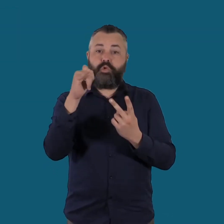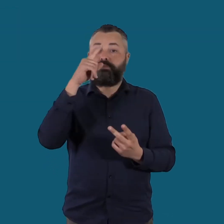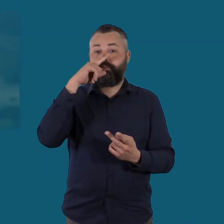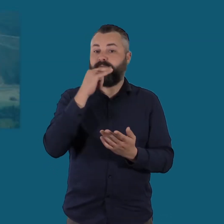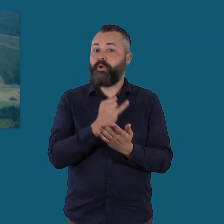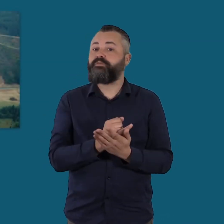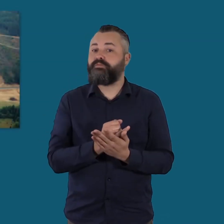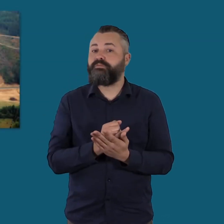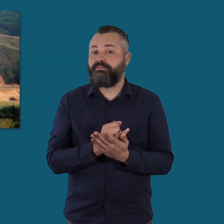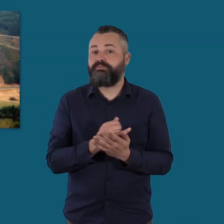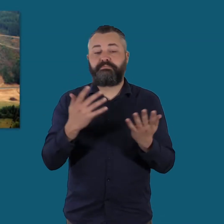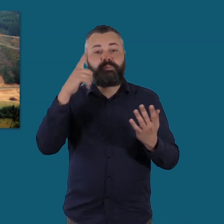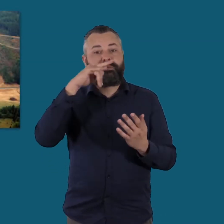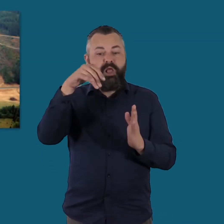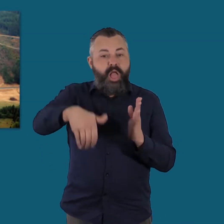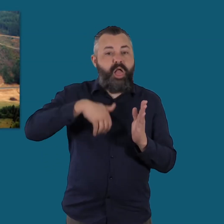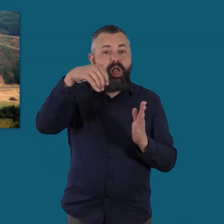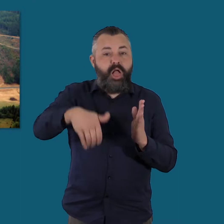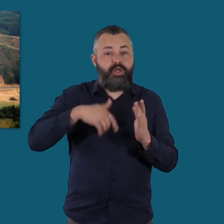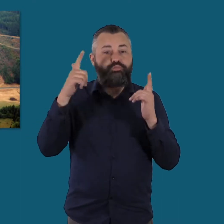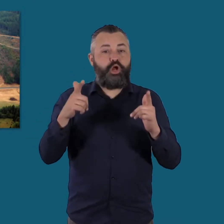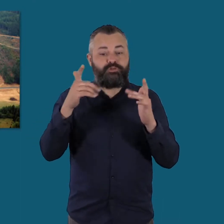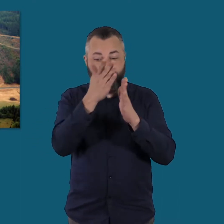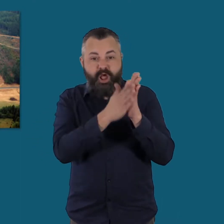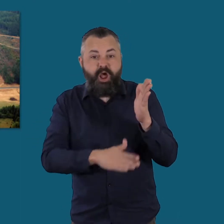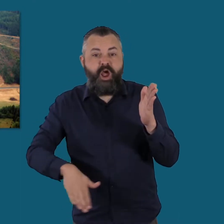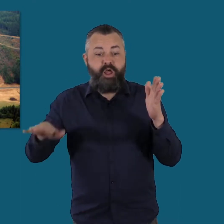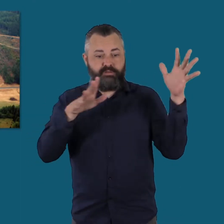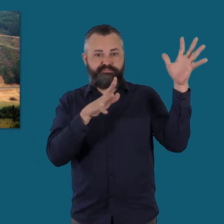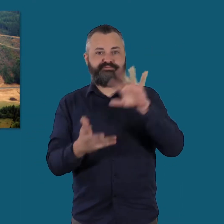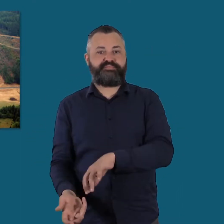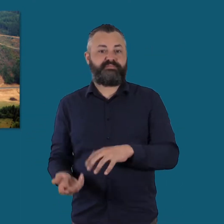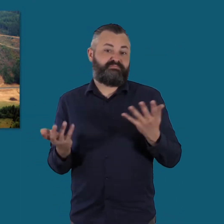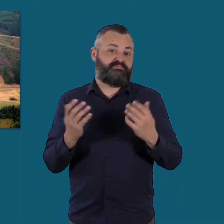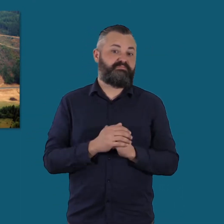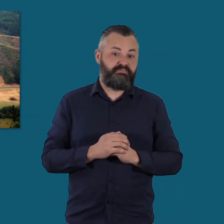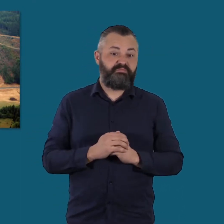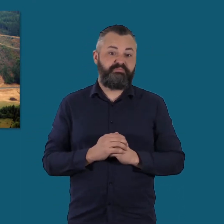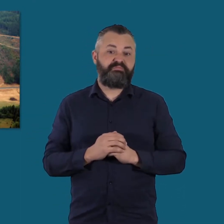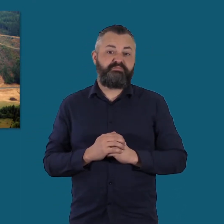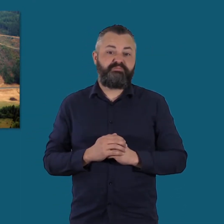2. Human activity. For example, mining or quarrying can lead to risk of